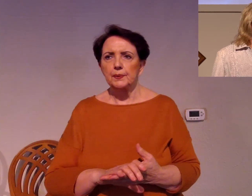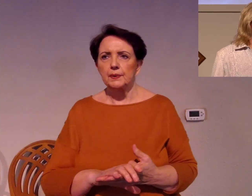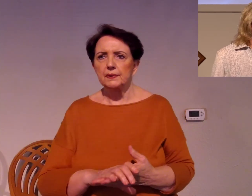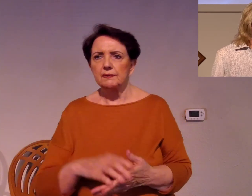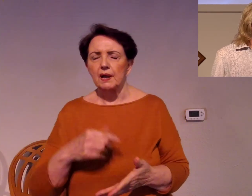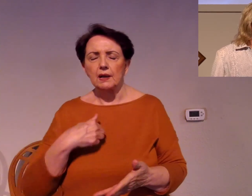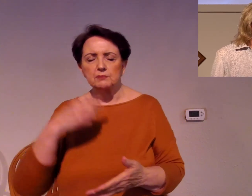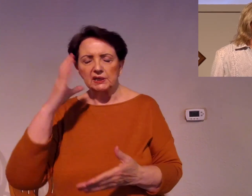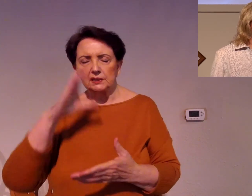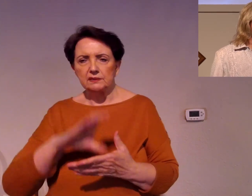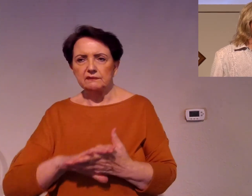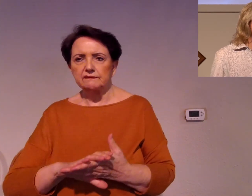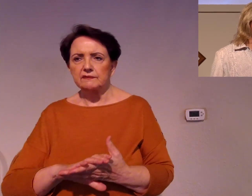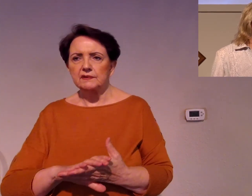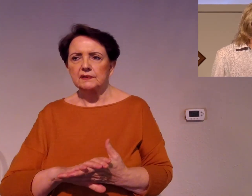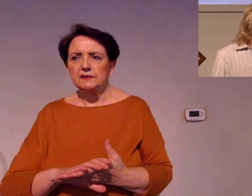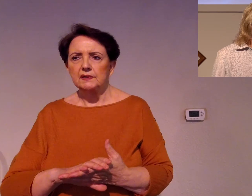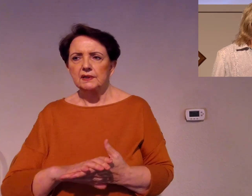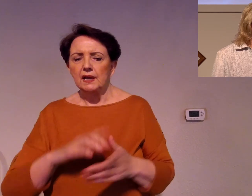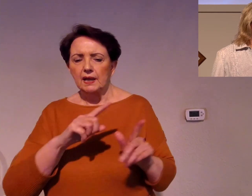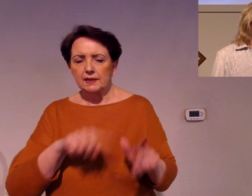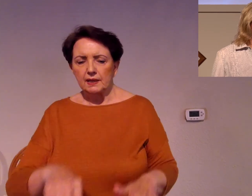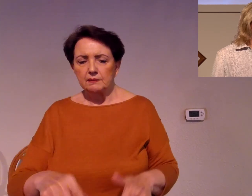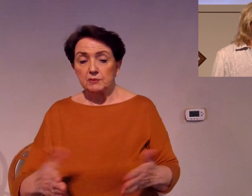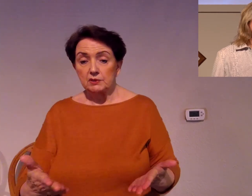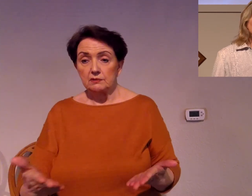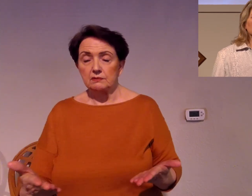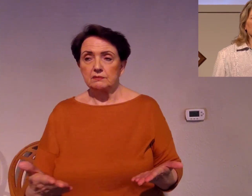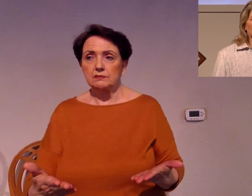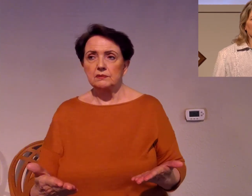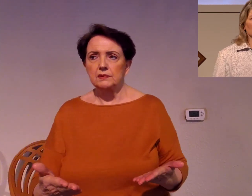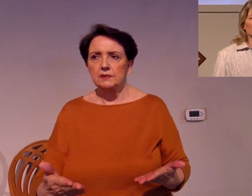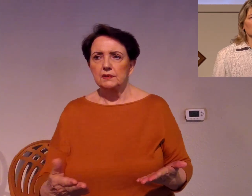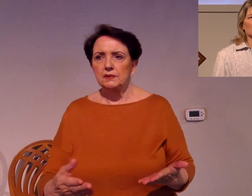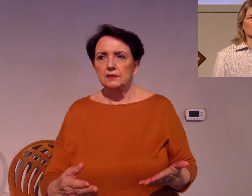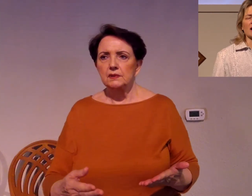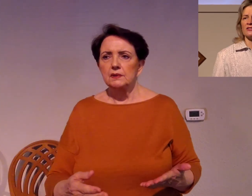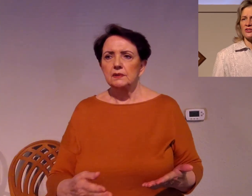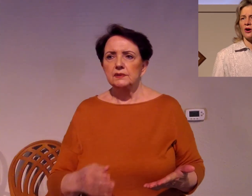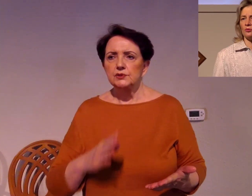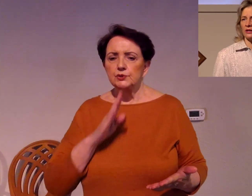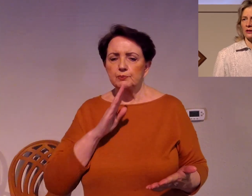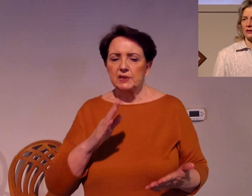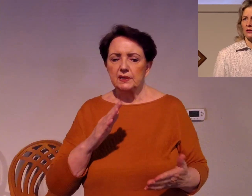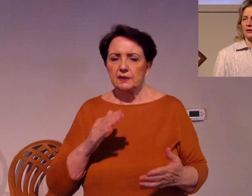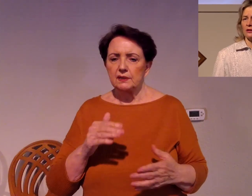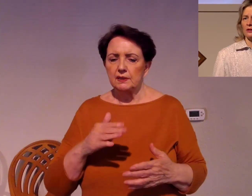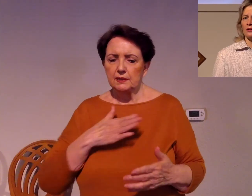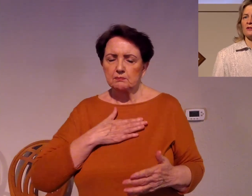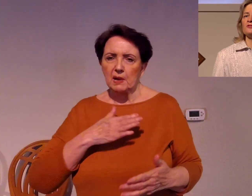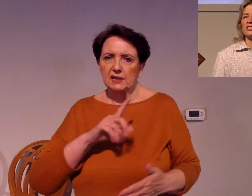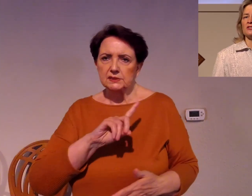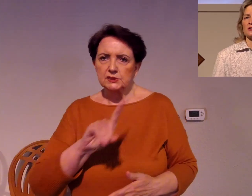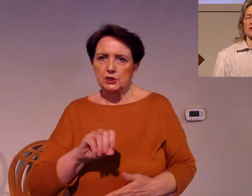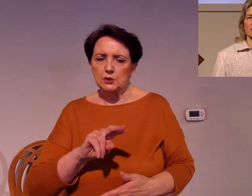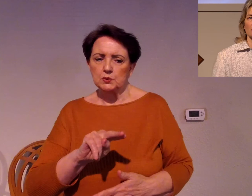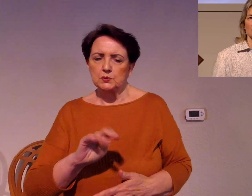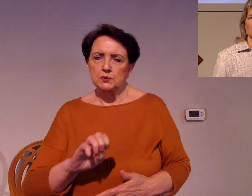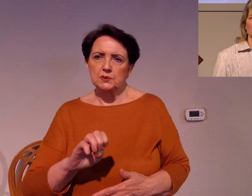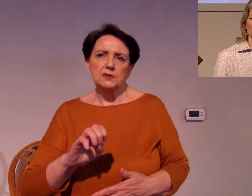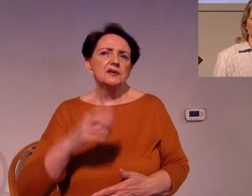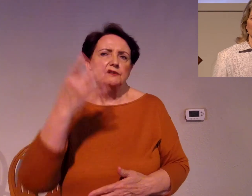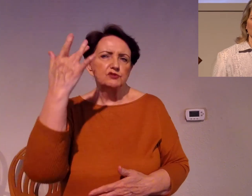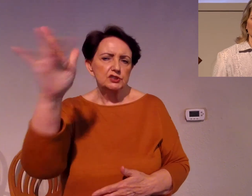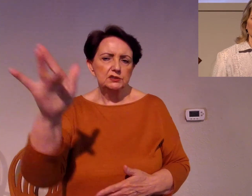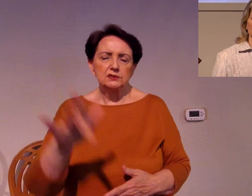I believe I came here to be in my zone of